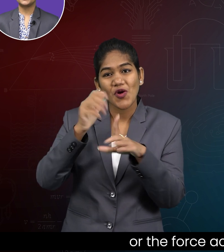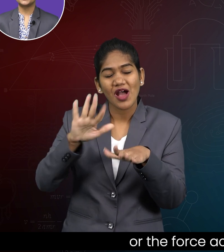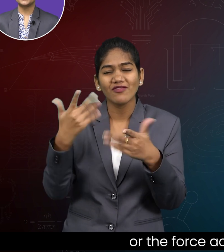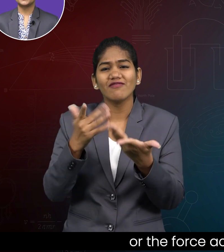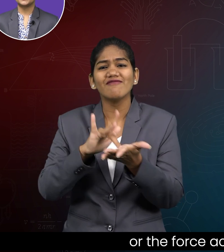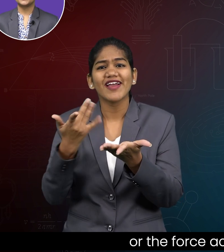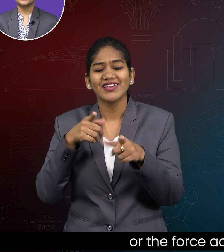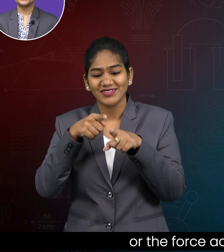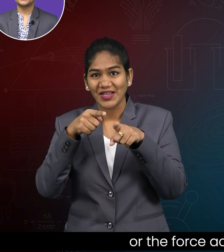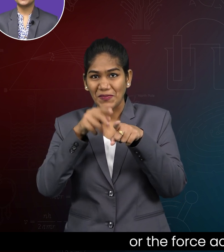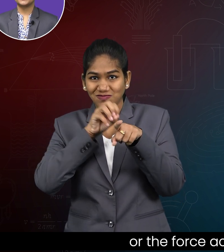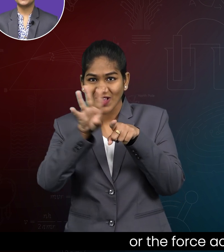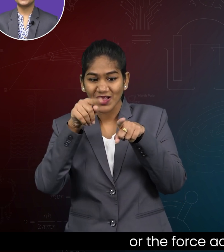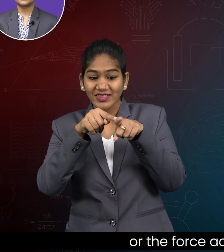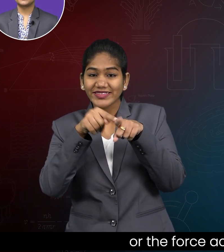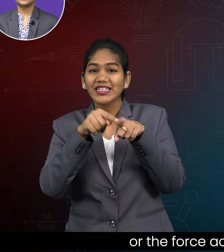conductor.